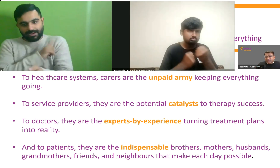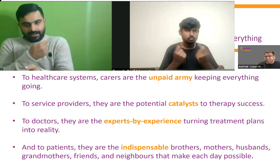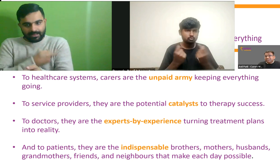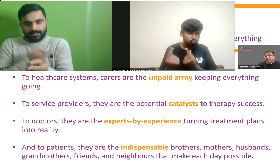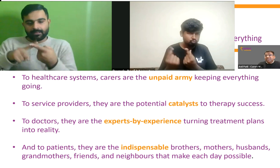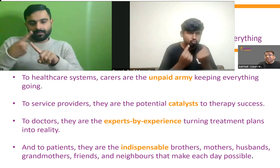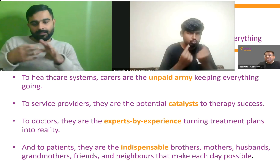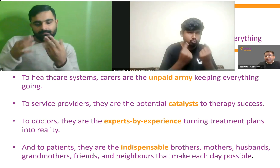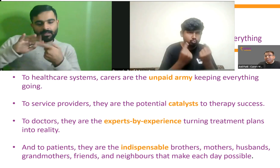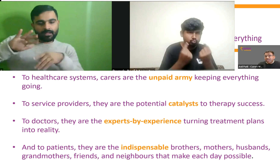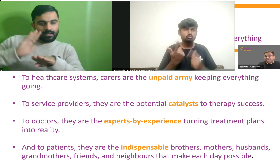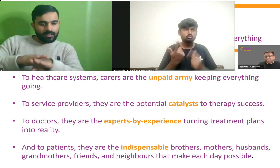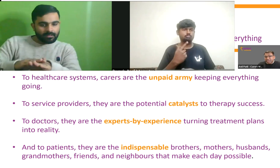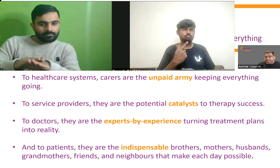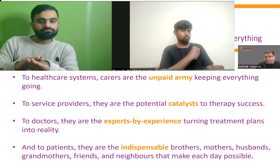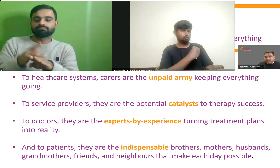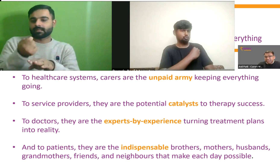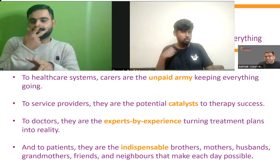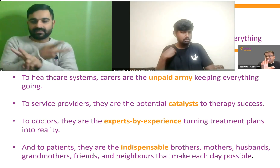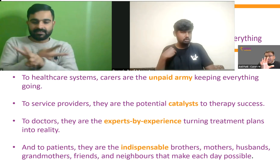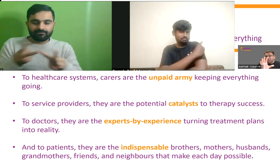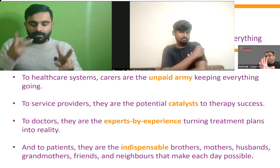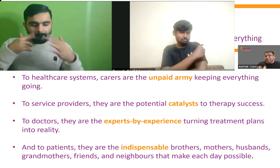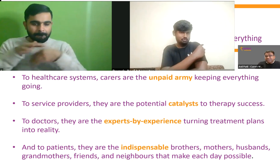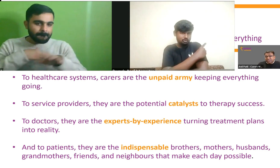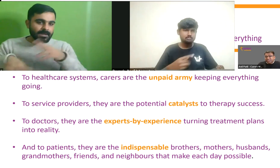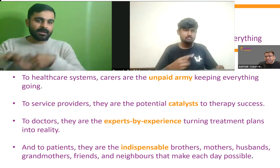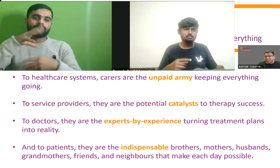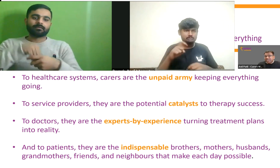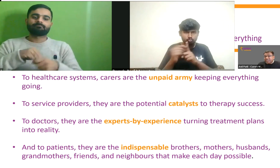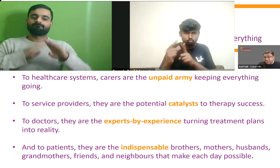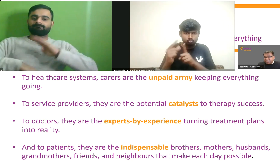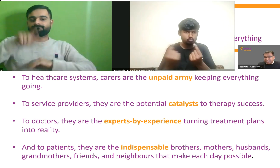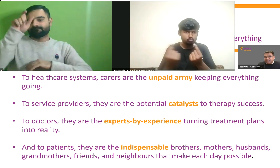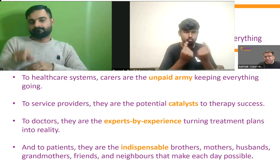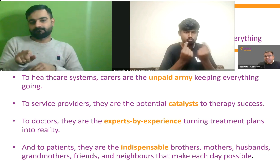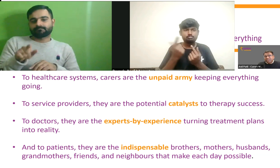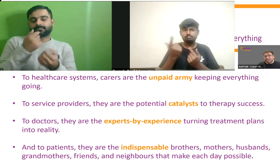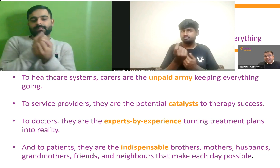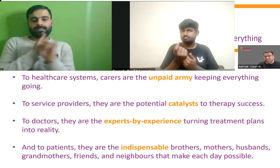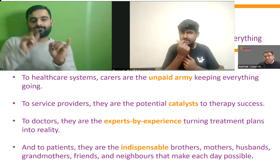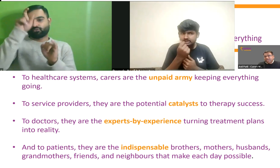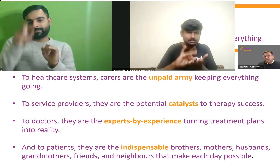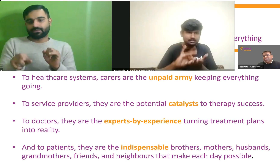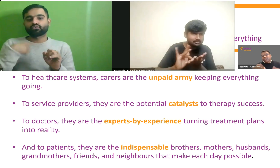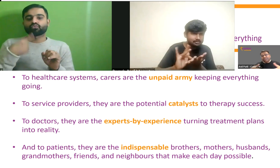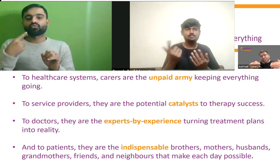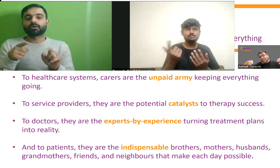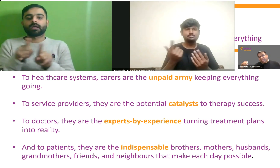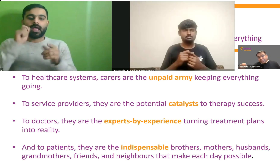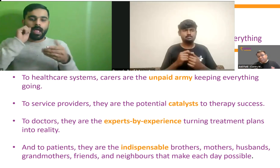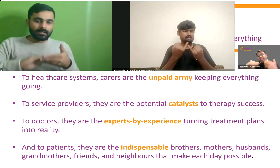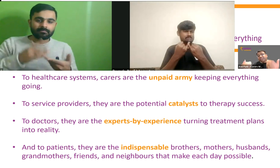by experience turning treatment plan into realities. And to the patient, they are the indispensable mother, husband,